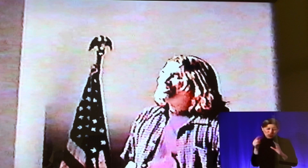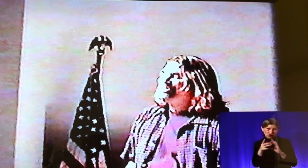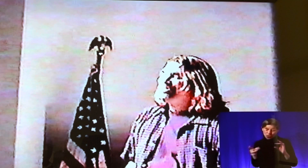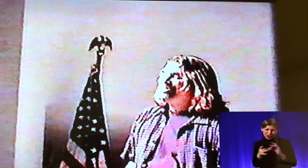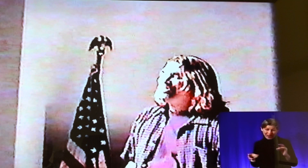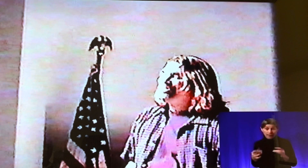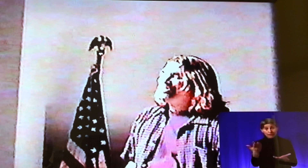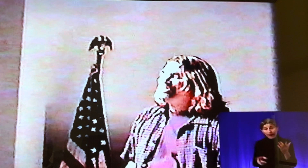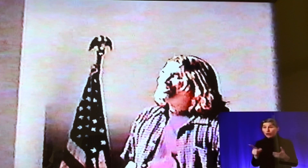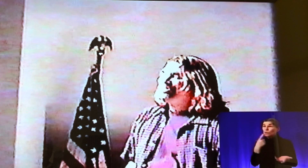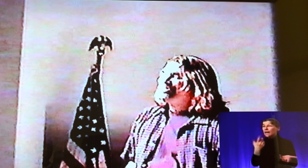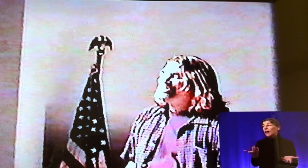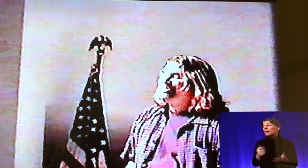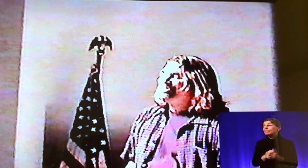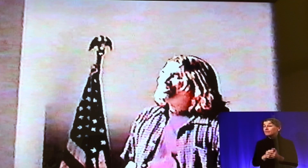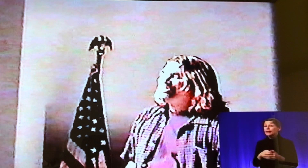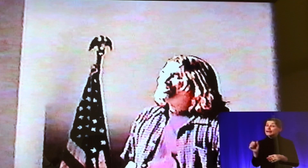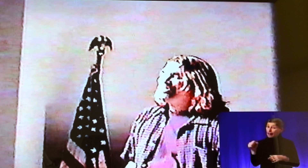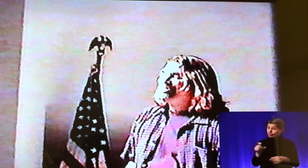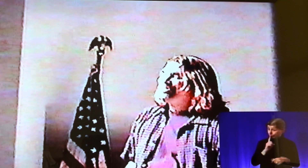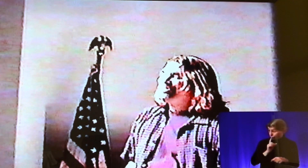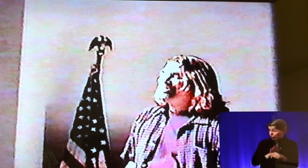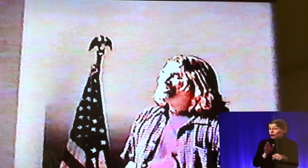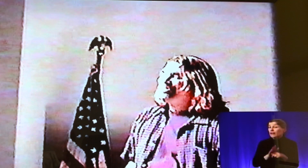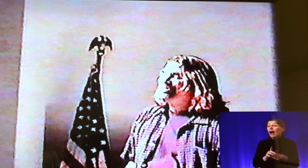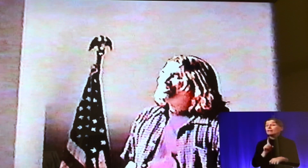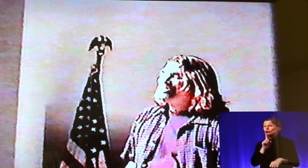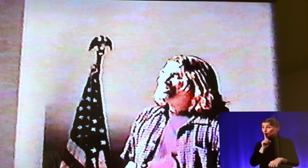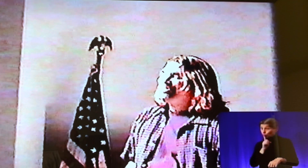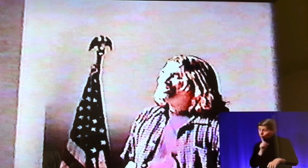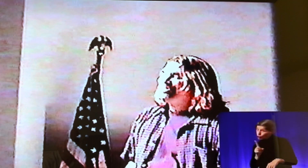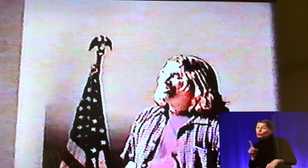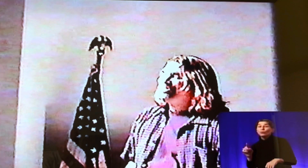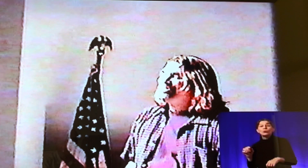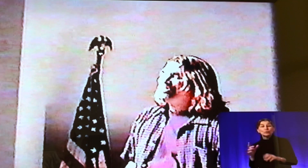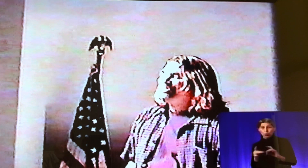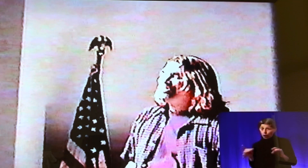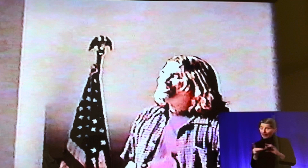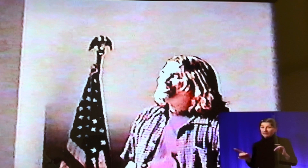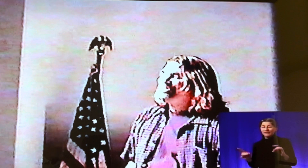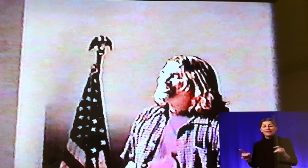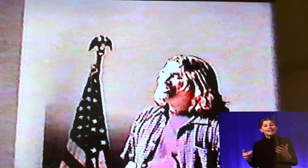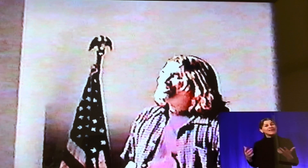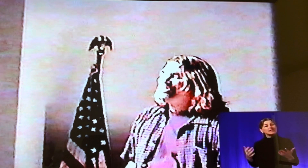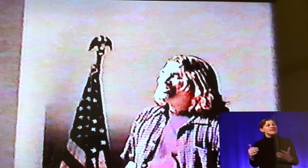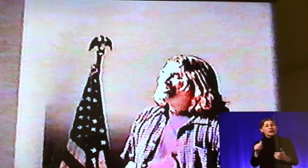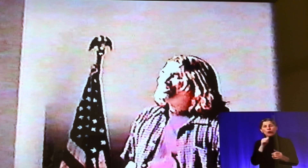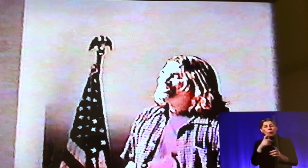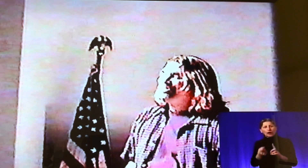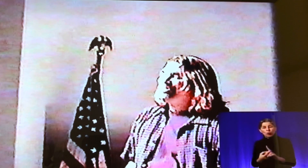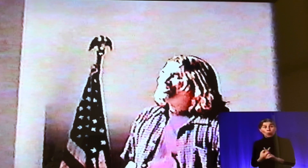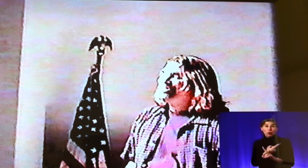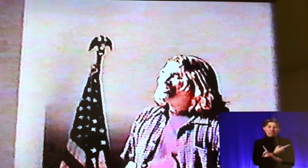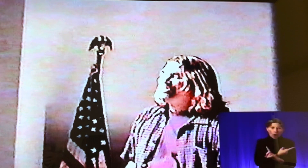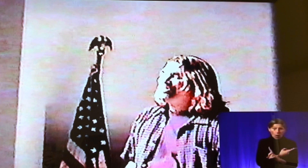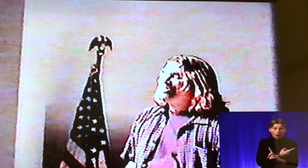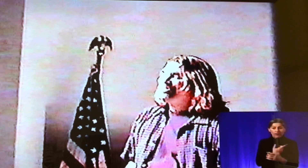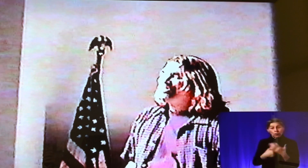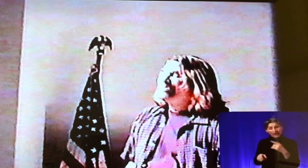might say something like, yep, sure enough, that's a true story. So as long as you're not going too far off of his,